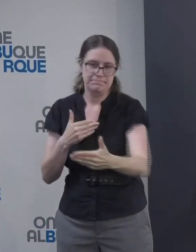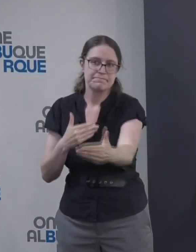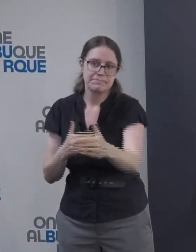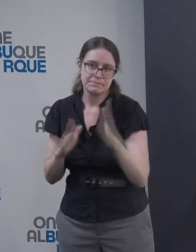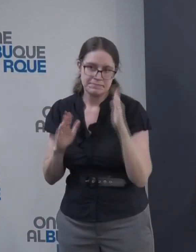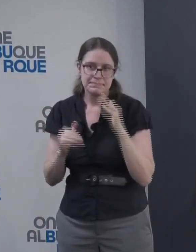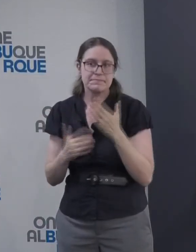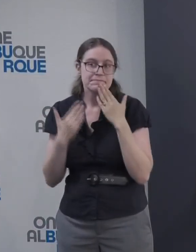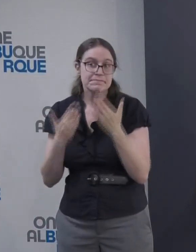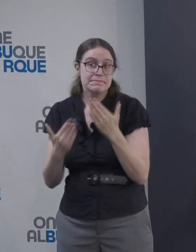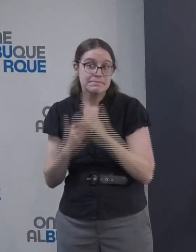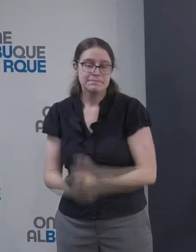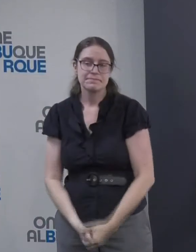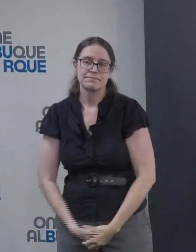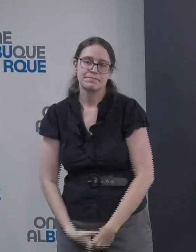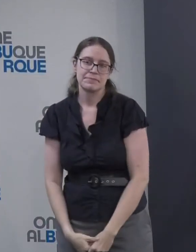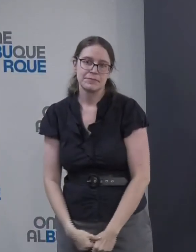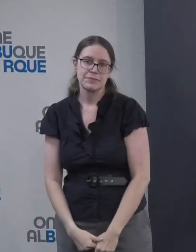All right, thanks so much.